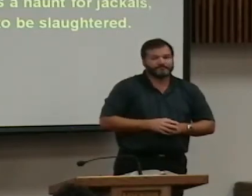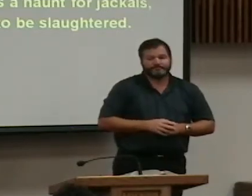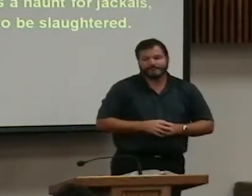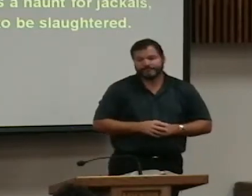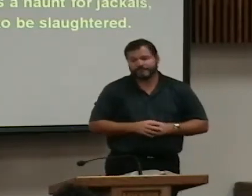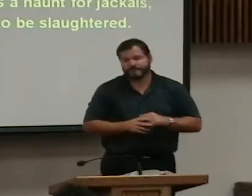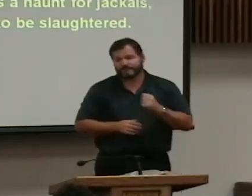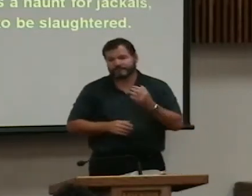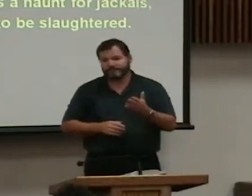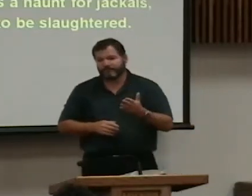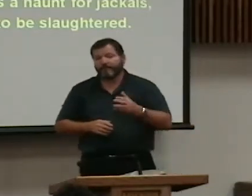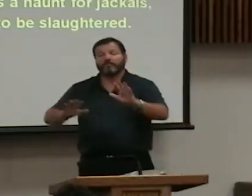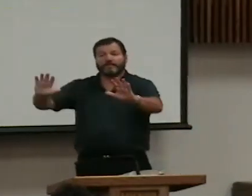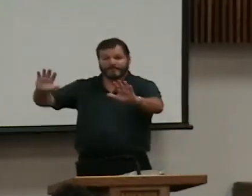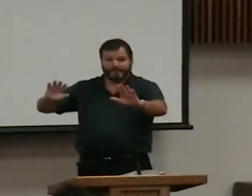Especially those countries over there.